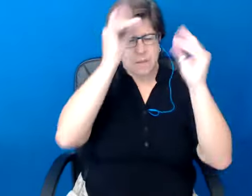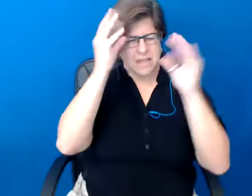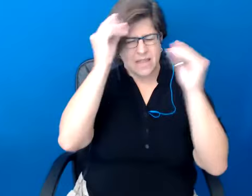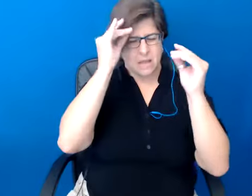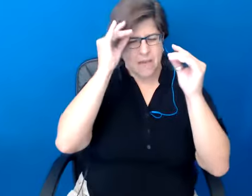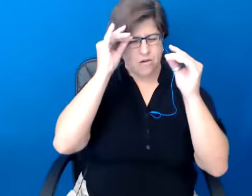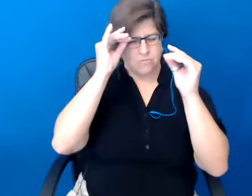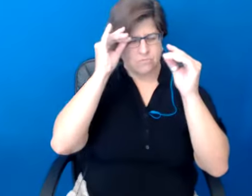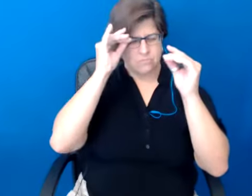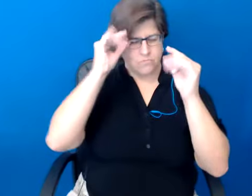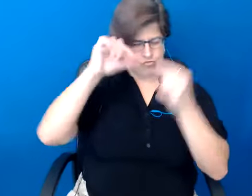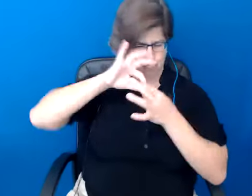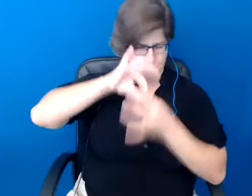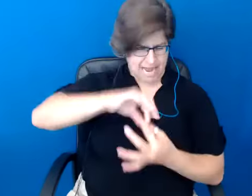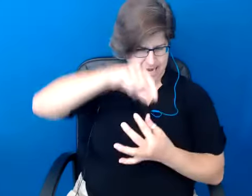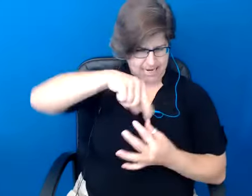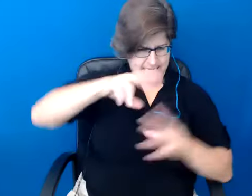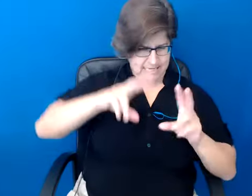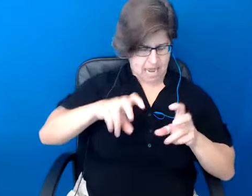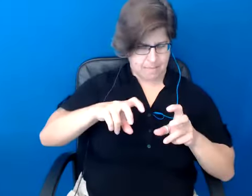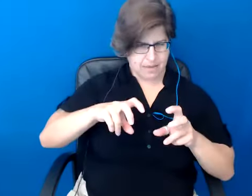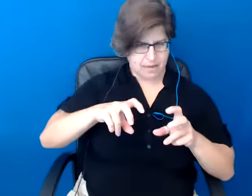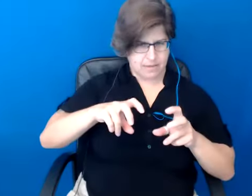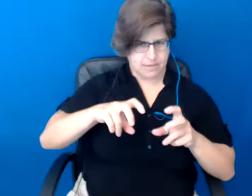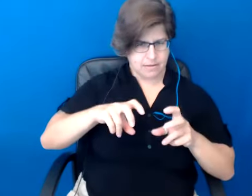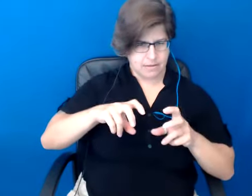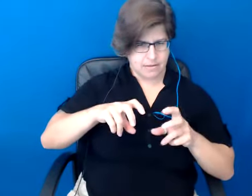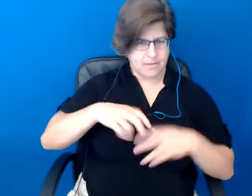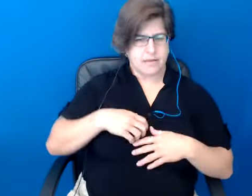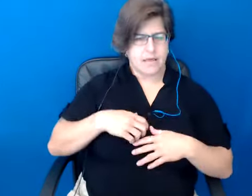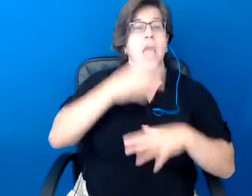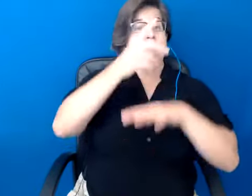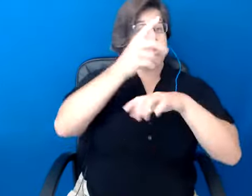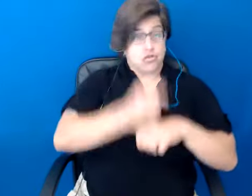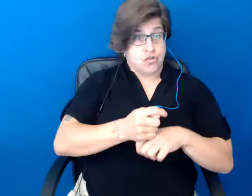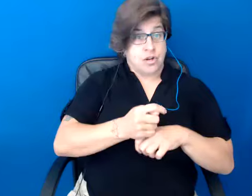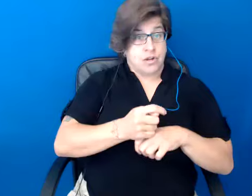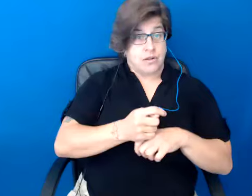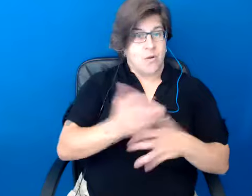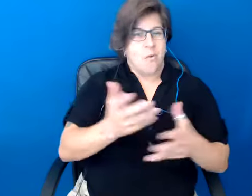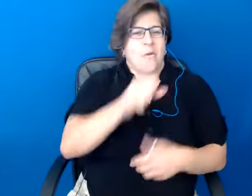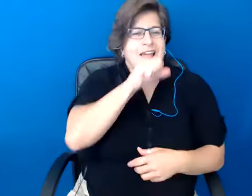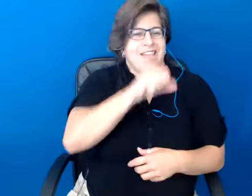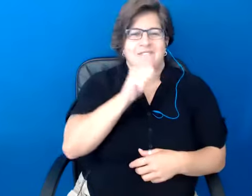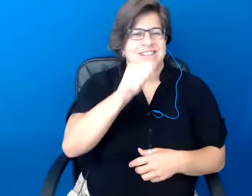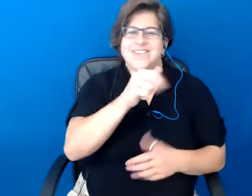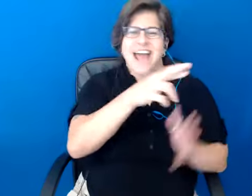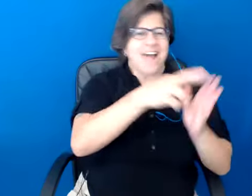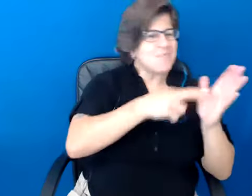an AA meeting, getting the message? And so that's what I've been thinking about around this topic. And what I love